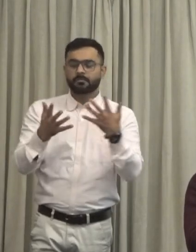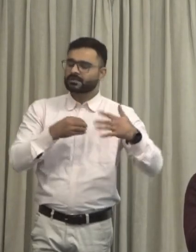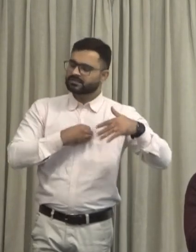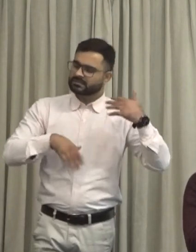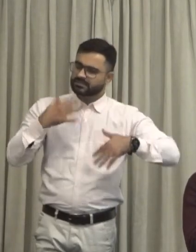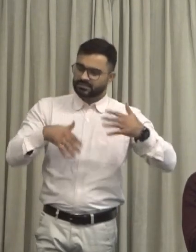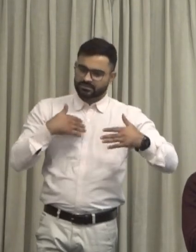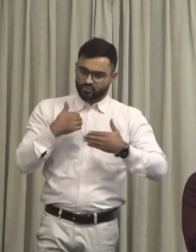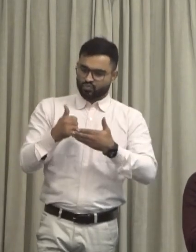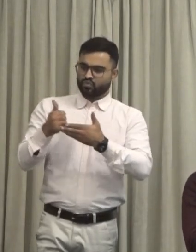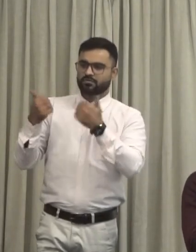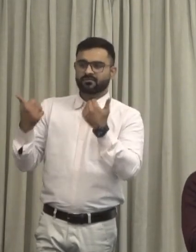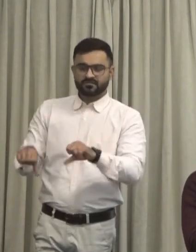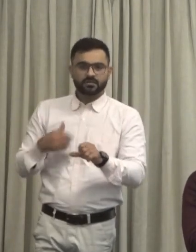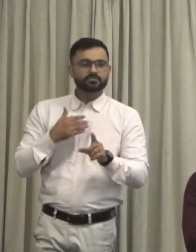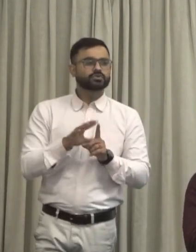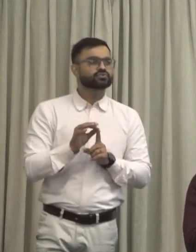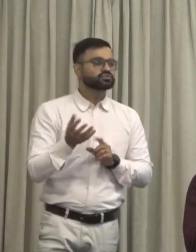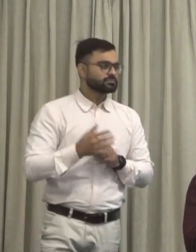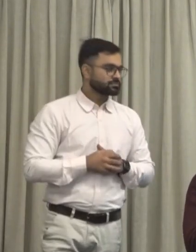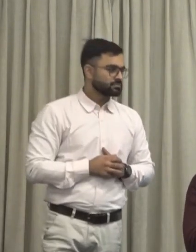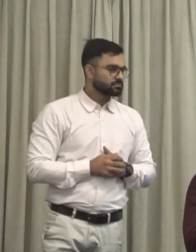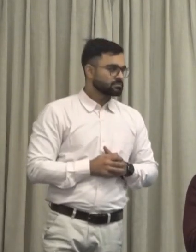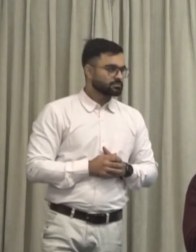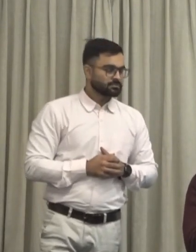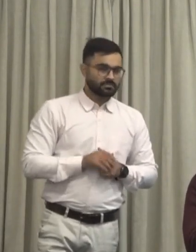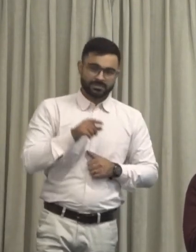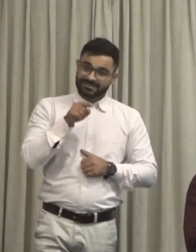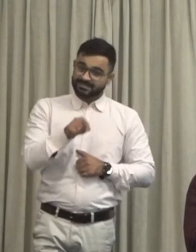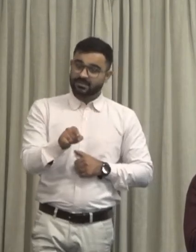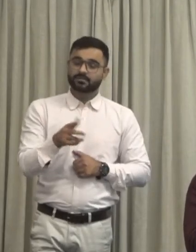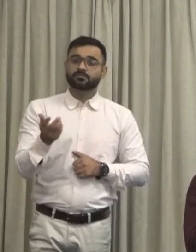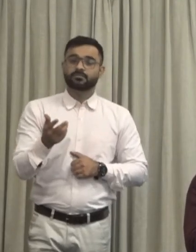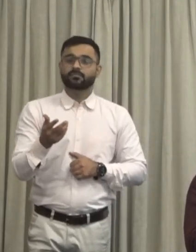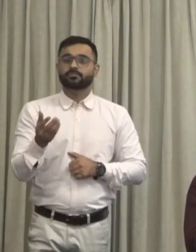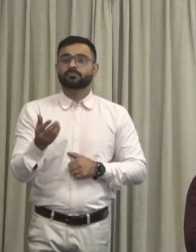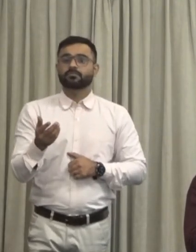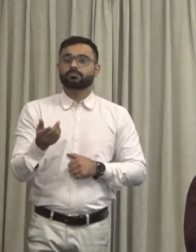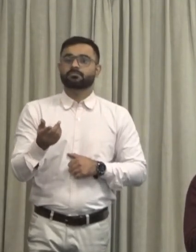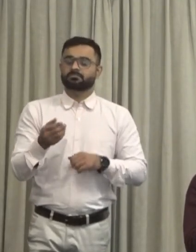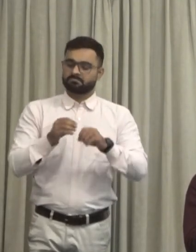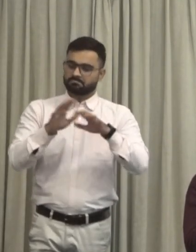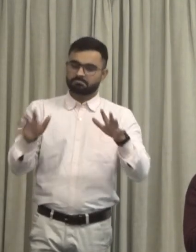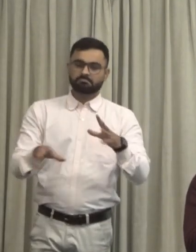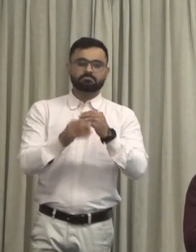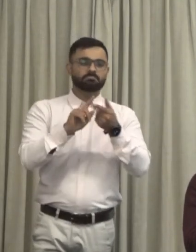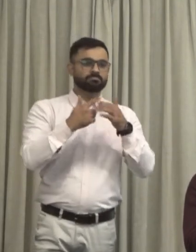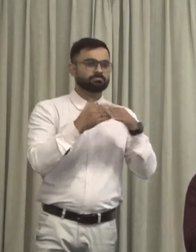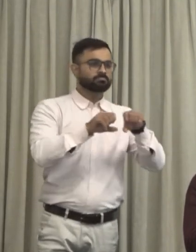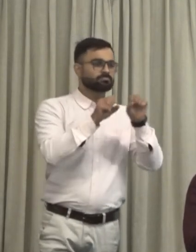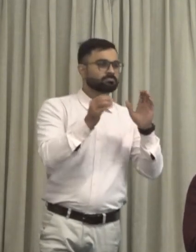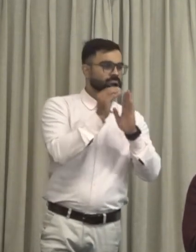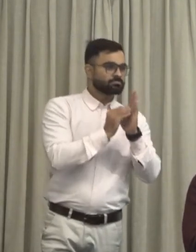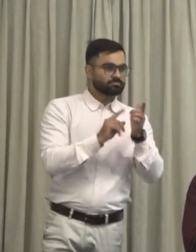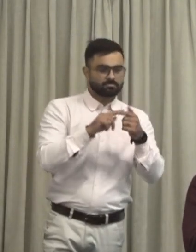suffering, and I can't even help everybody. What do I do? So this is that, somehow this has to be brought into our education system and our